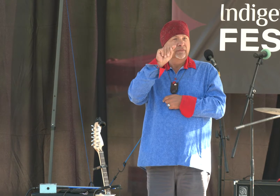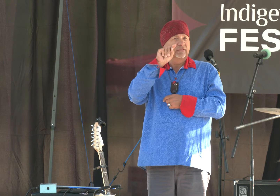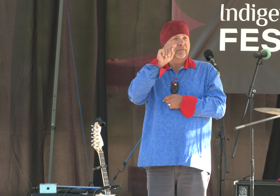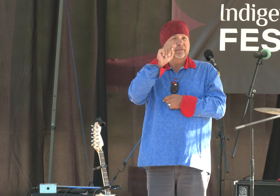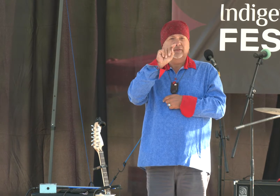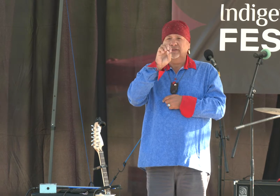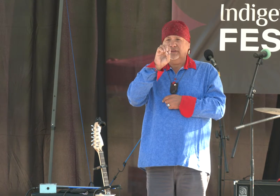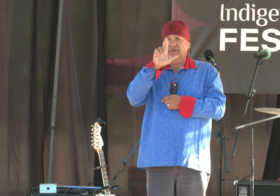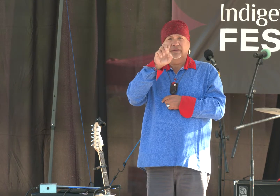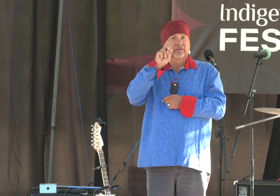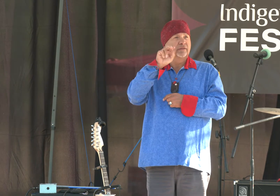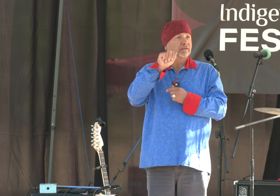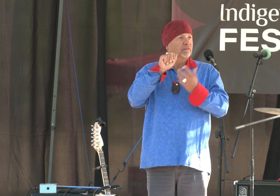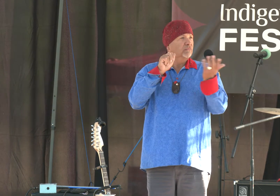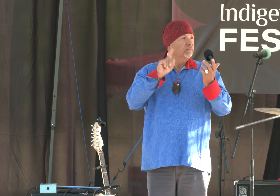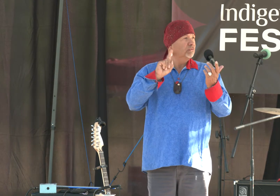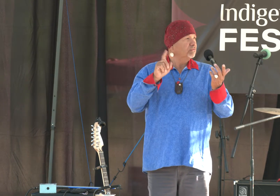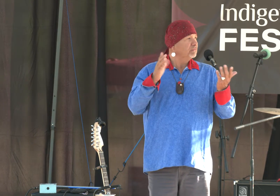the first time i met tosh and elena where are you